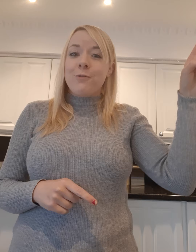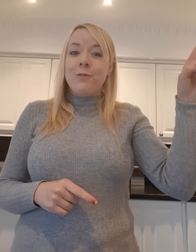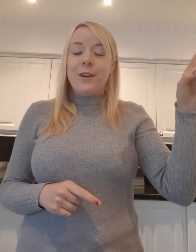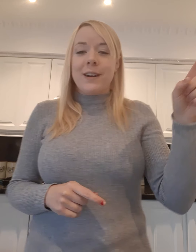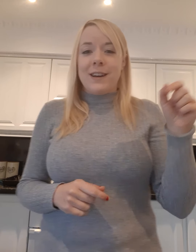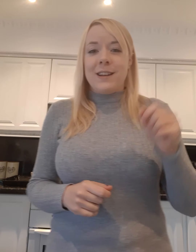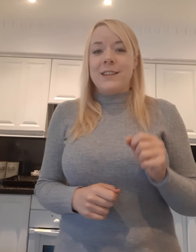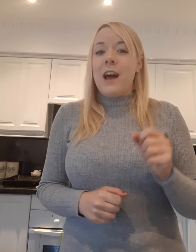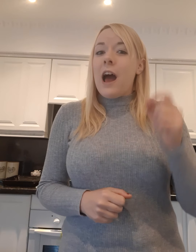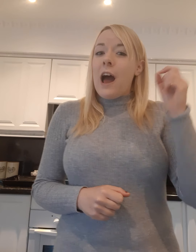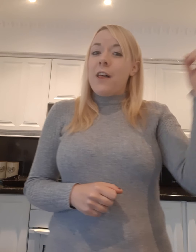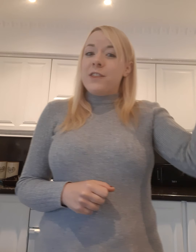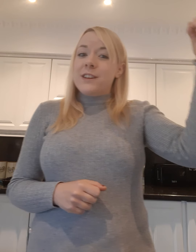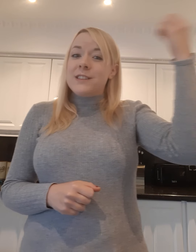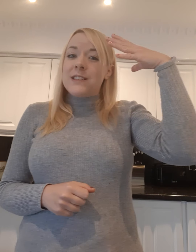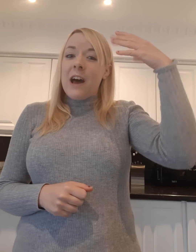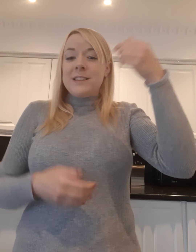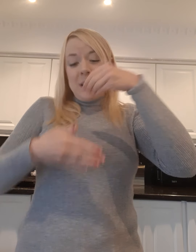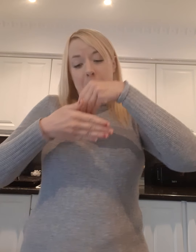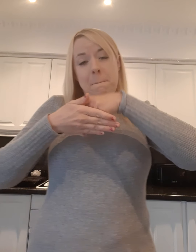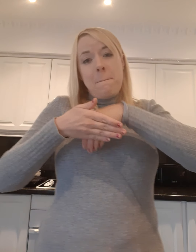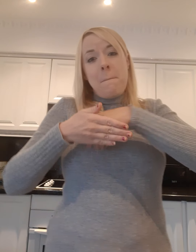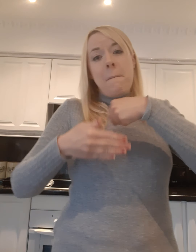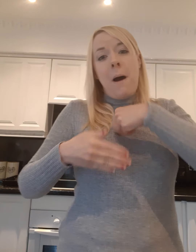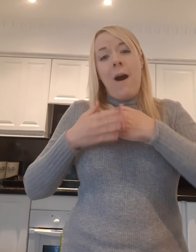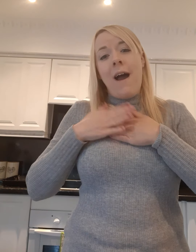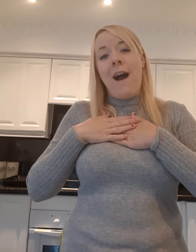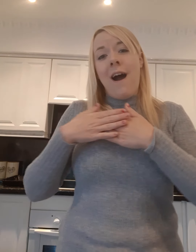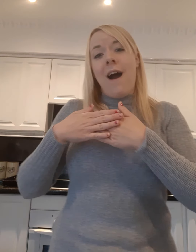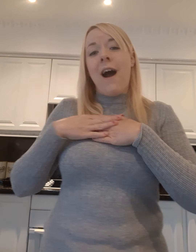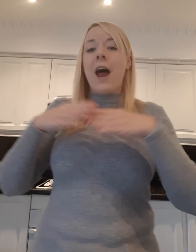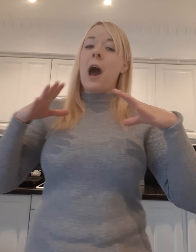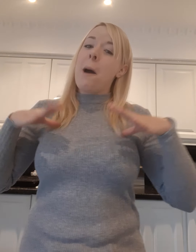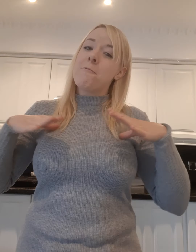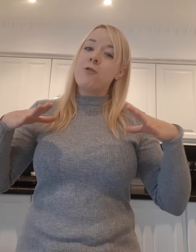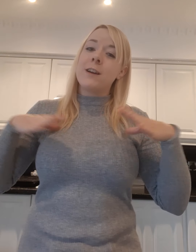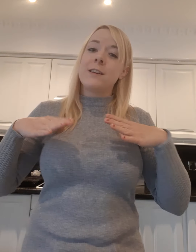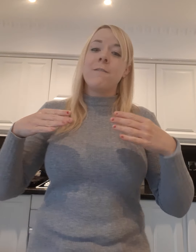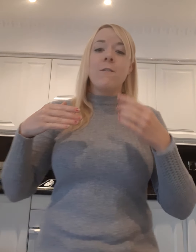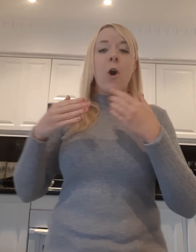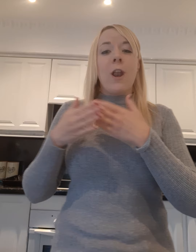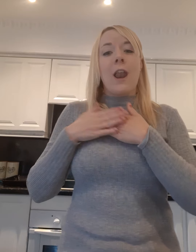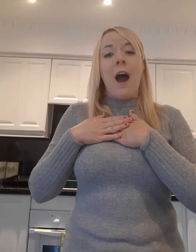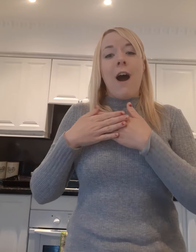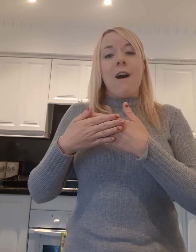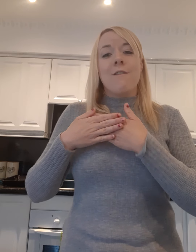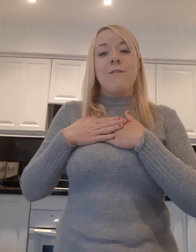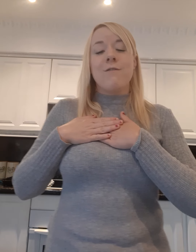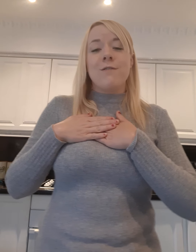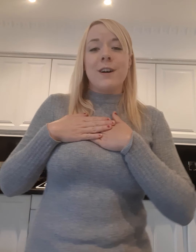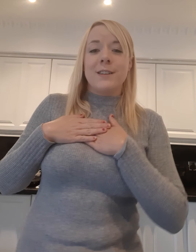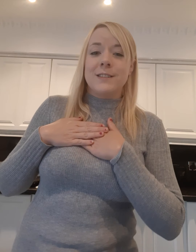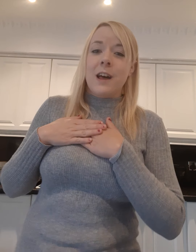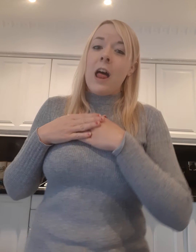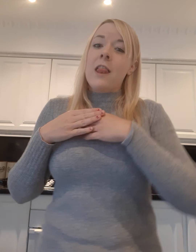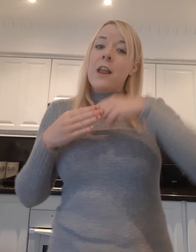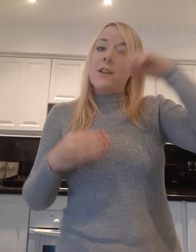above. The sun's in my heart, and I'm ready for love. Let the